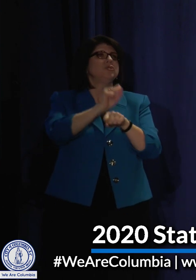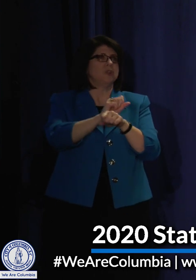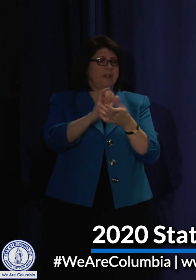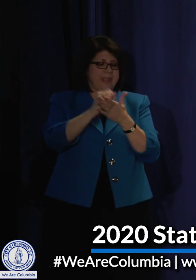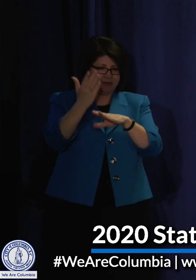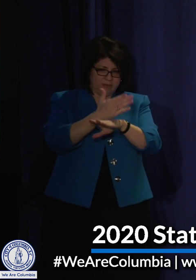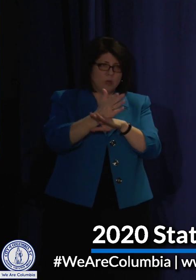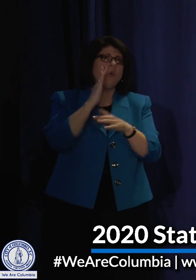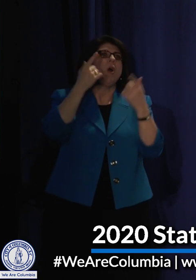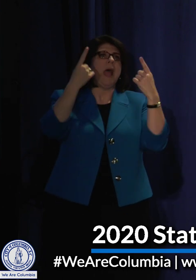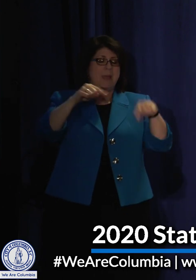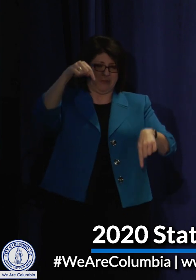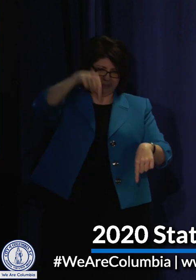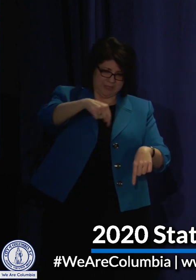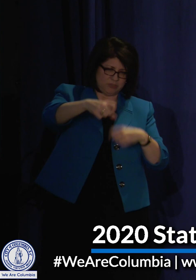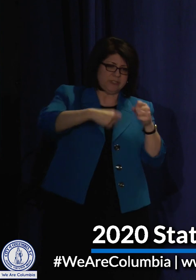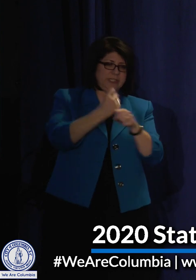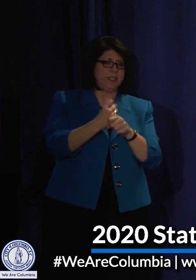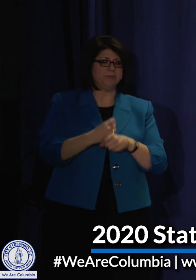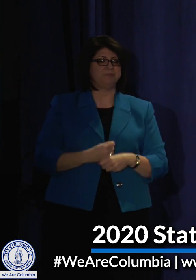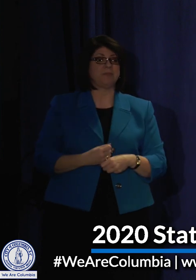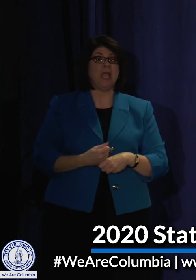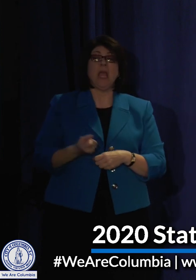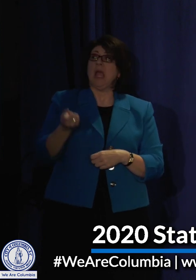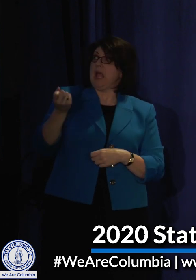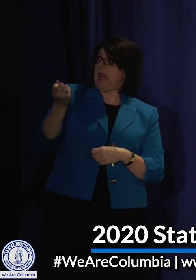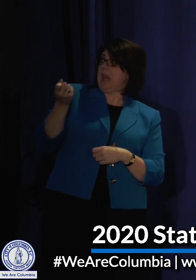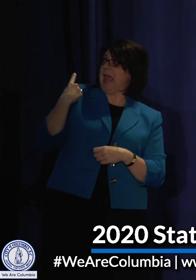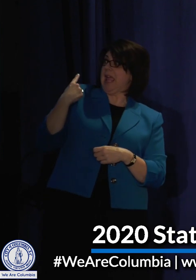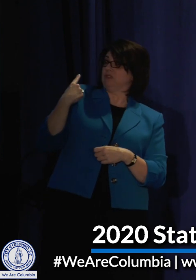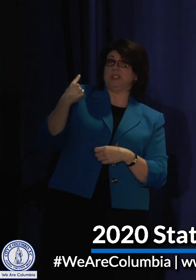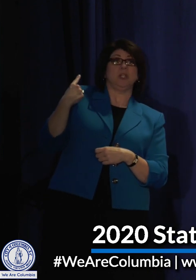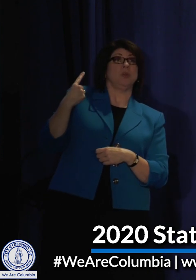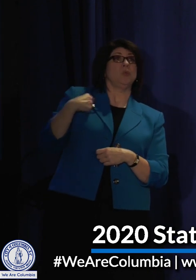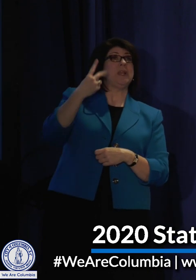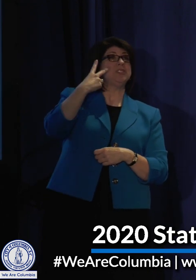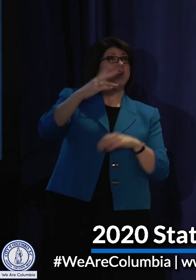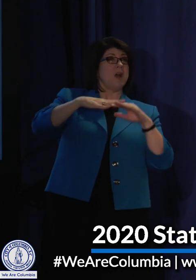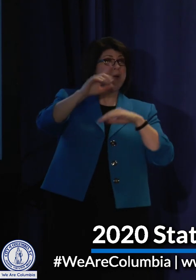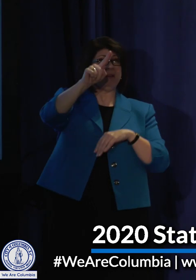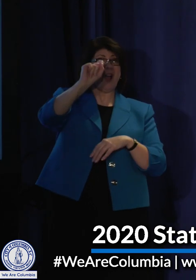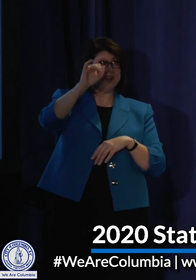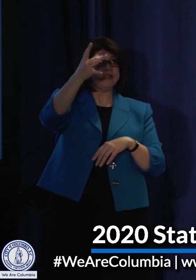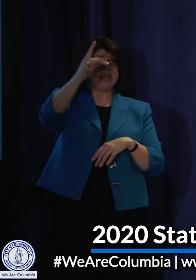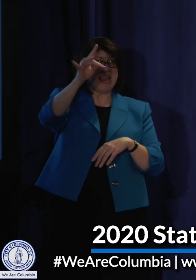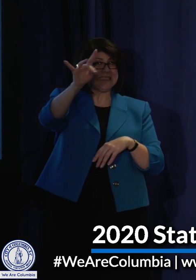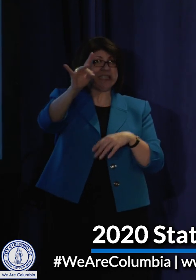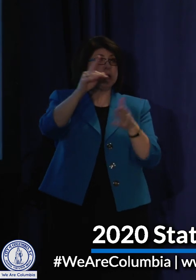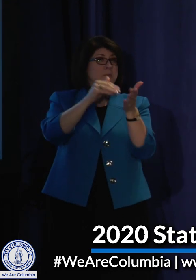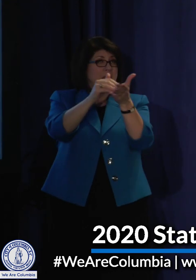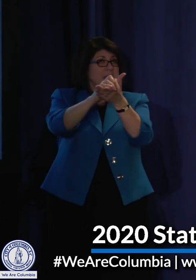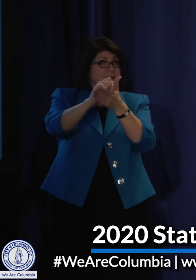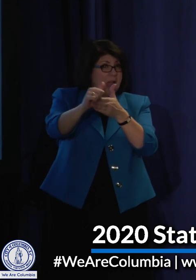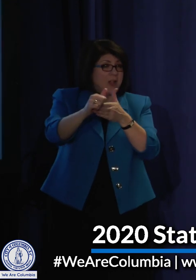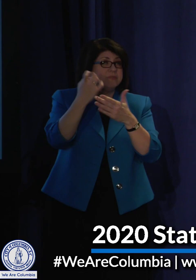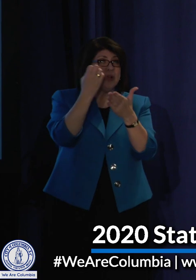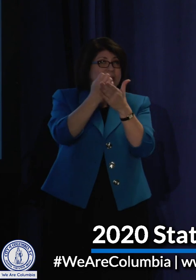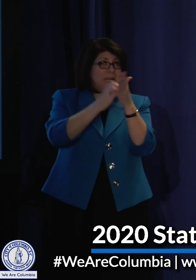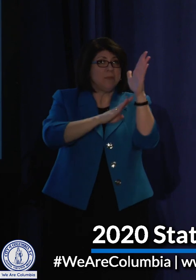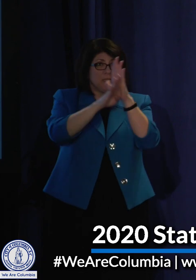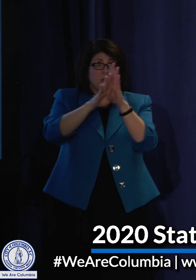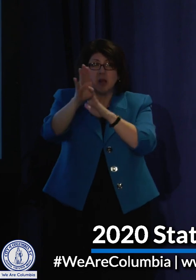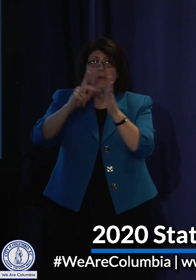in 2020. Last year alone, we saw more than $118 million in economic development